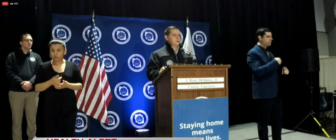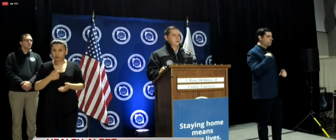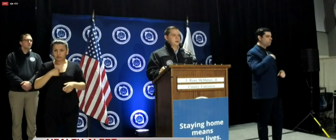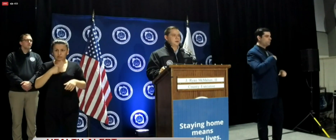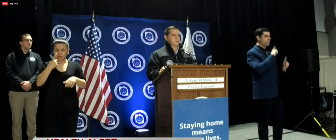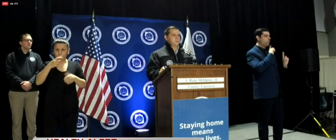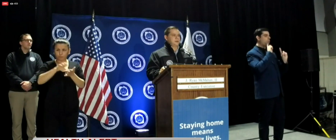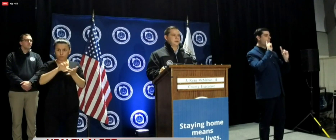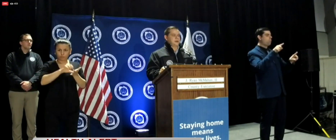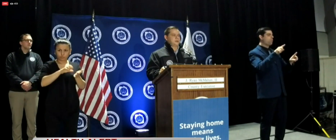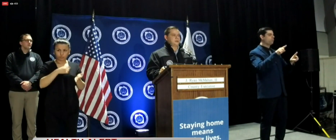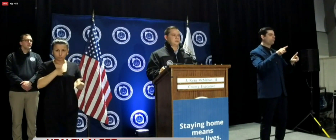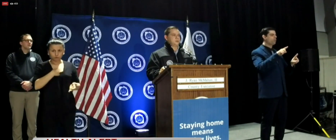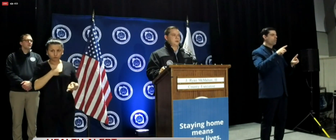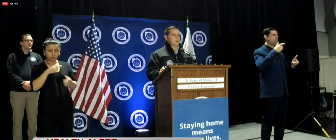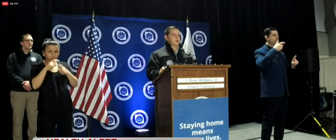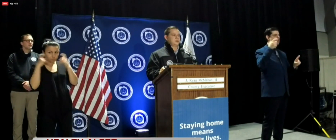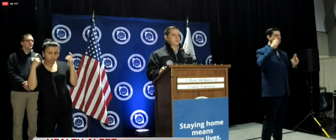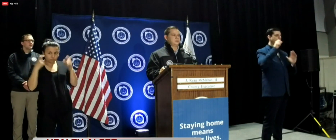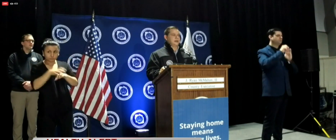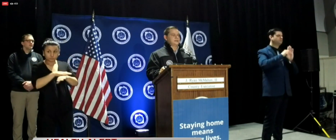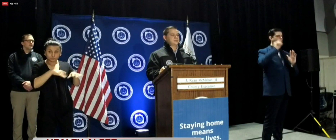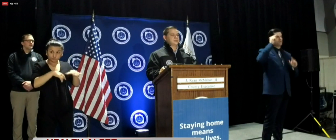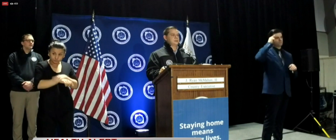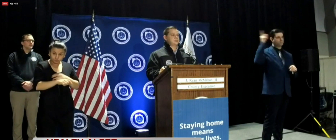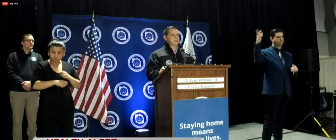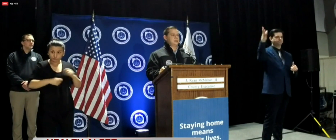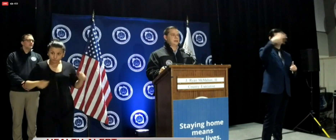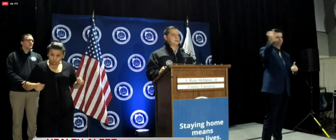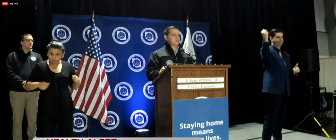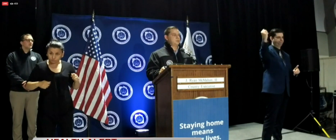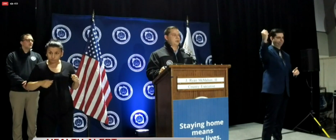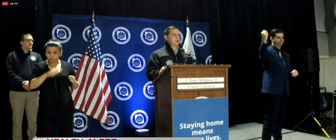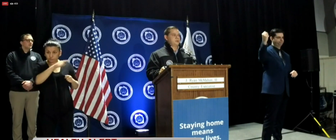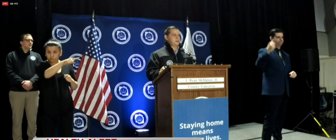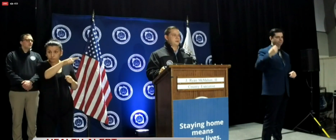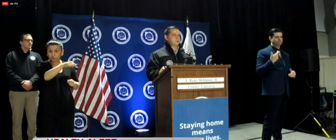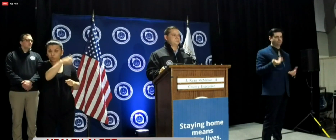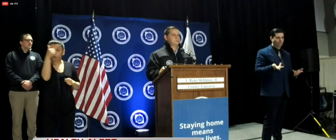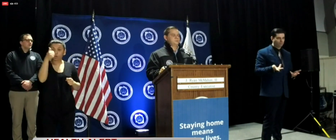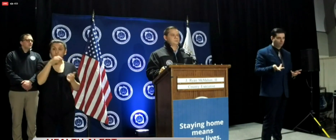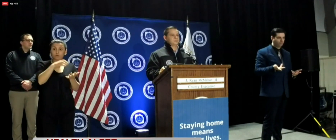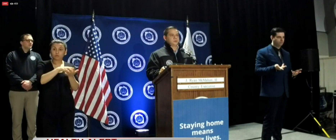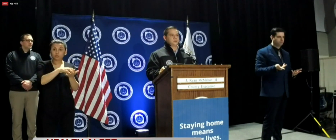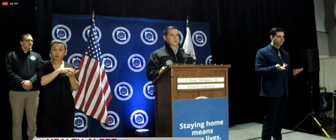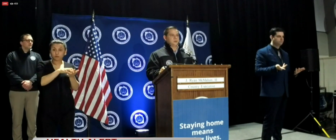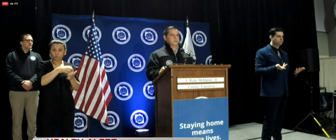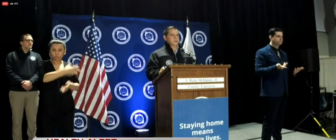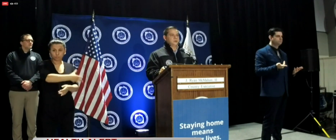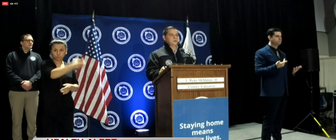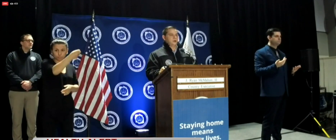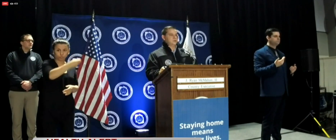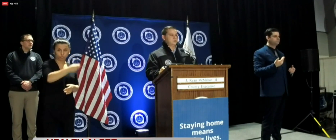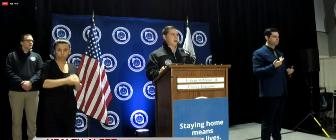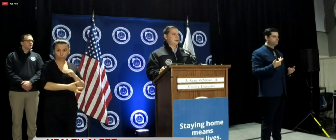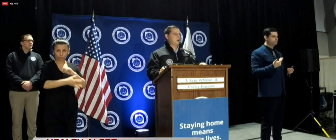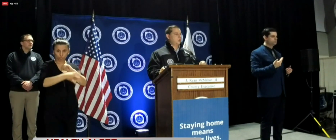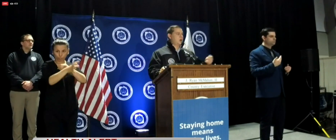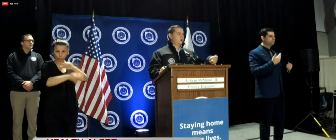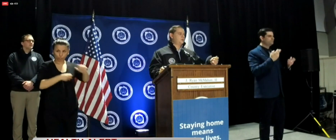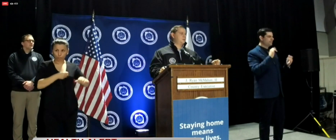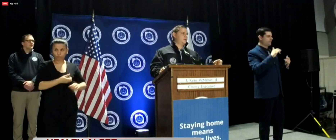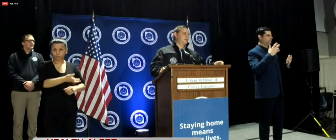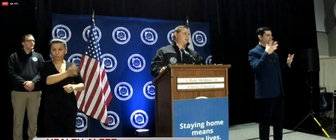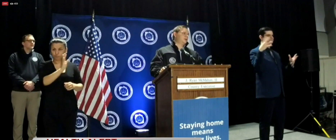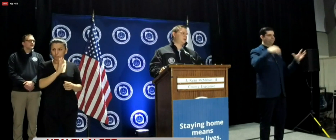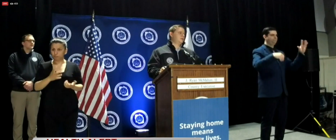government. I think you run into lots of things. You got lots of new players here. For us, we're not going to go